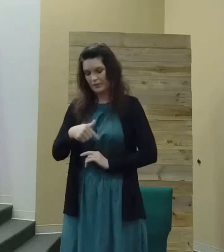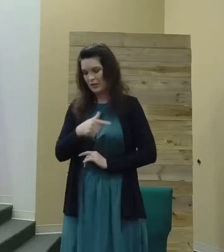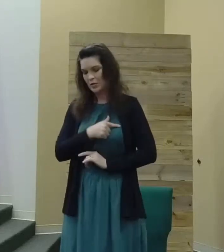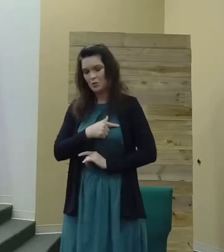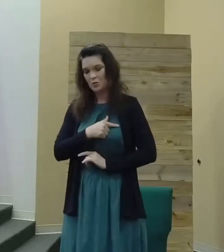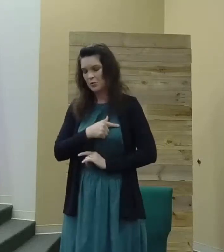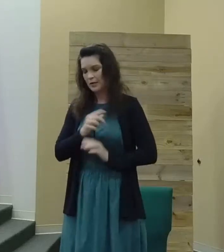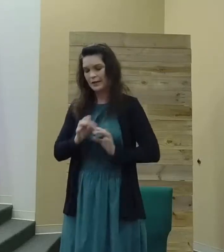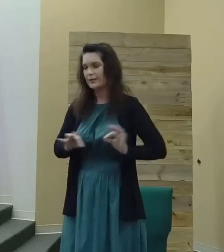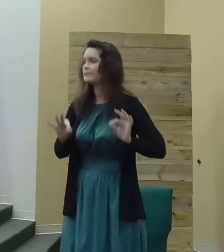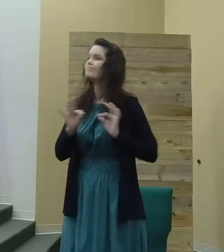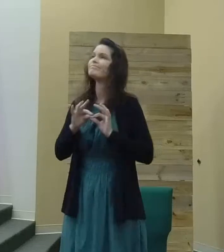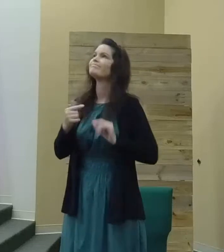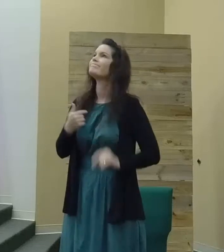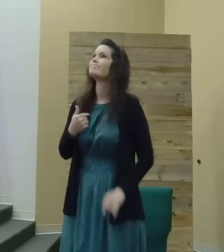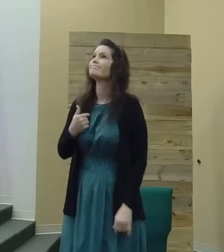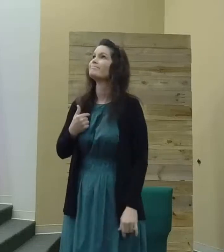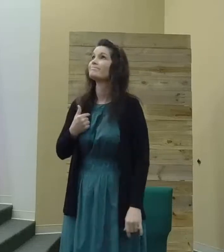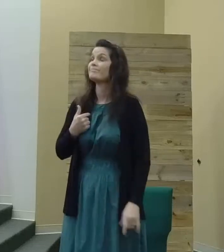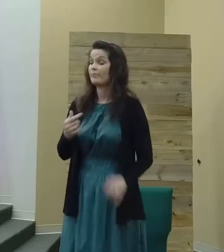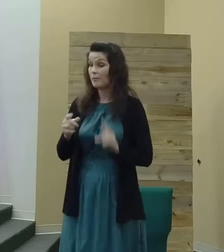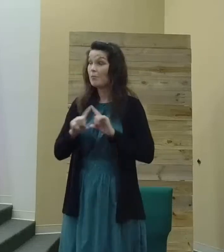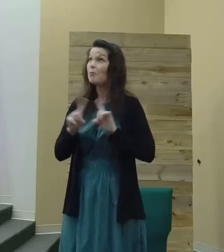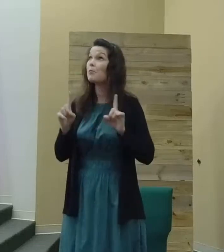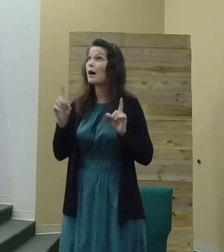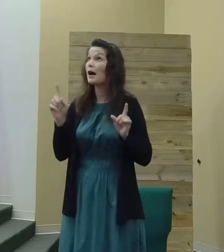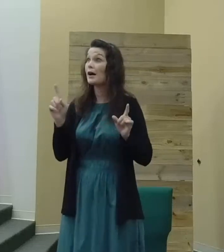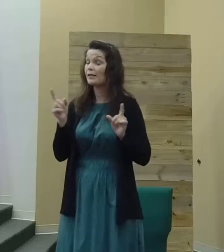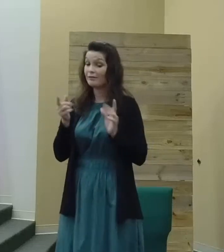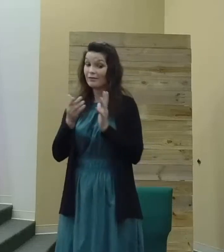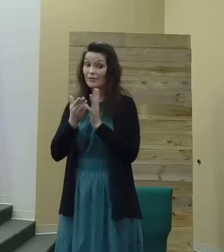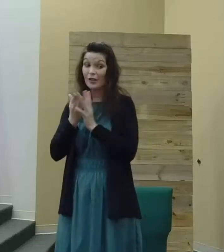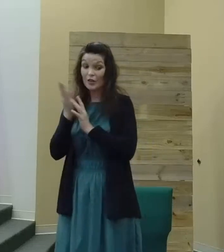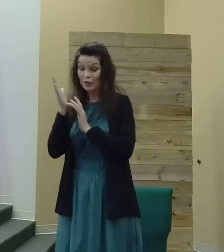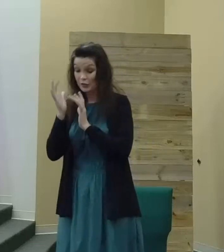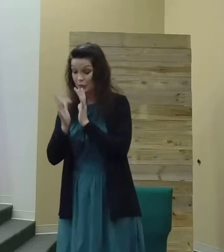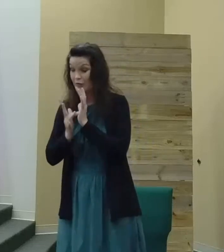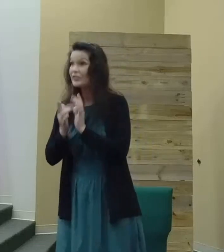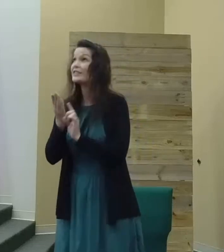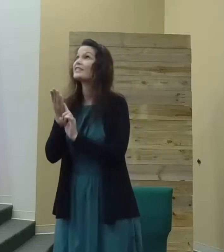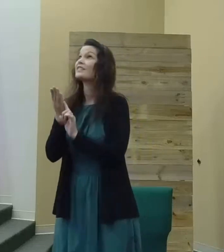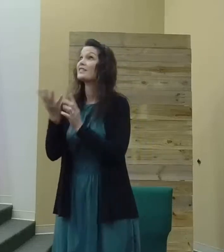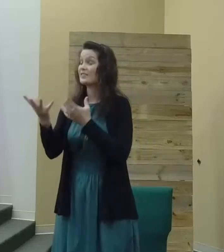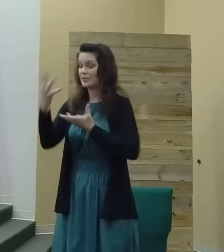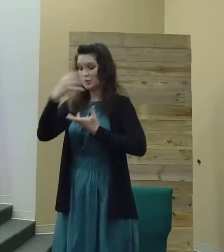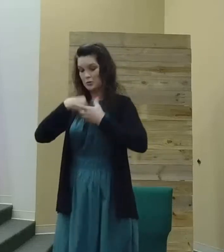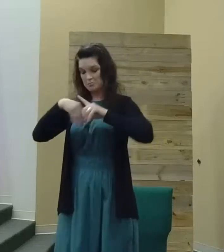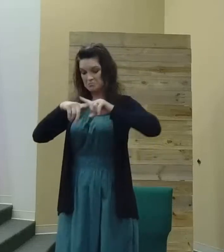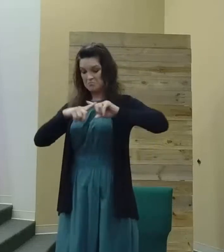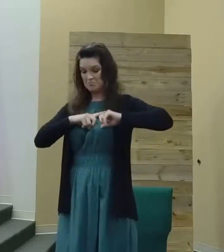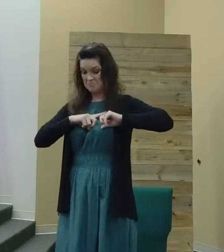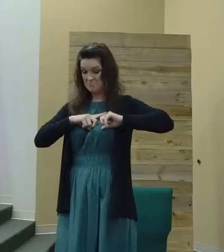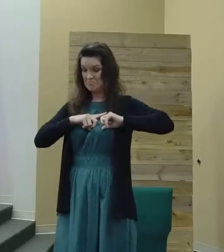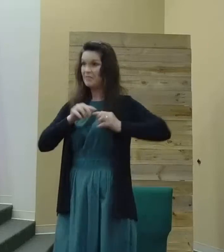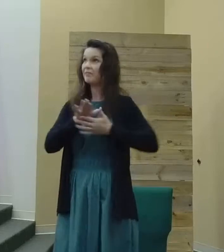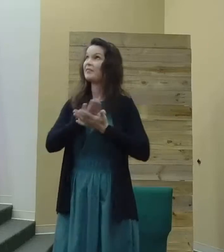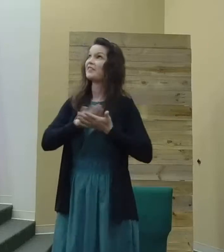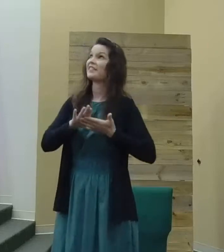we are unworthy. Yet through Christ, you have made us